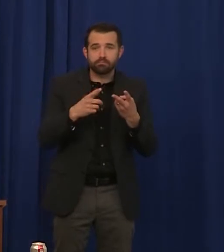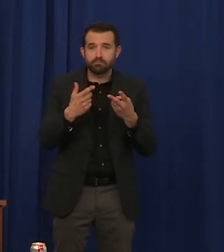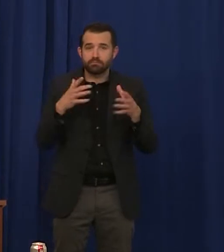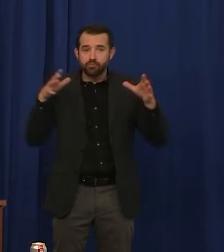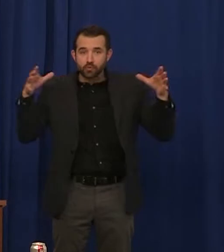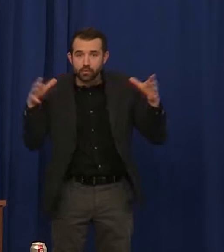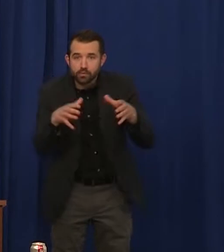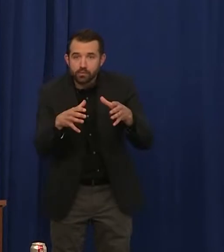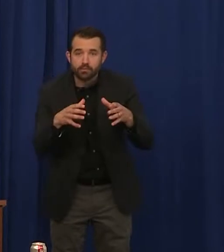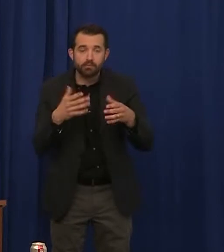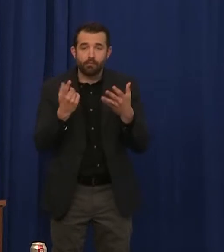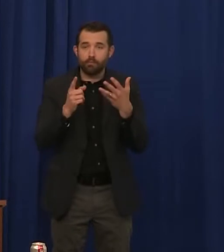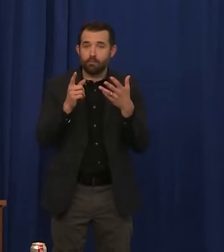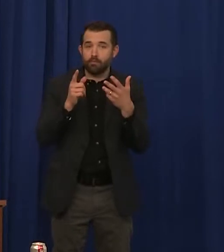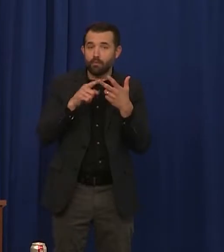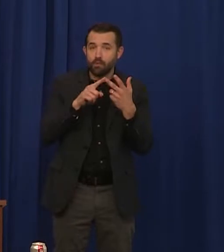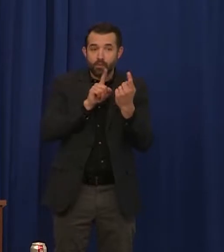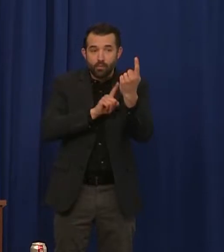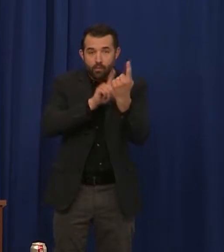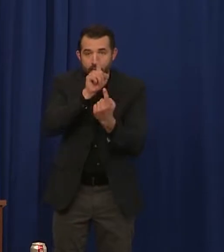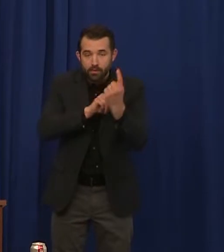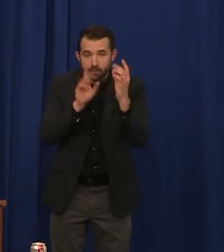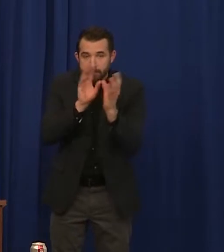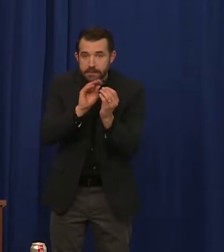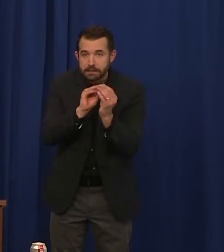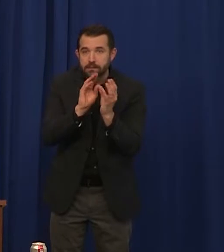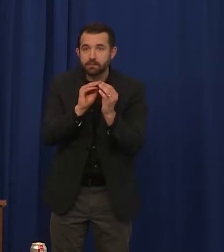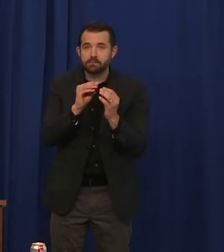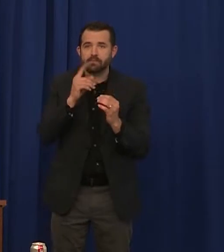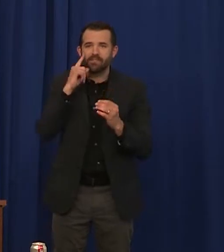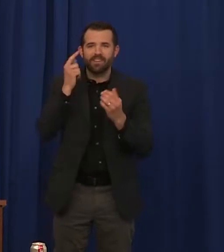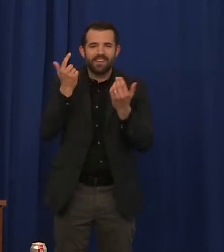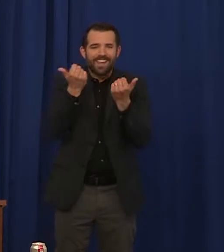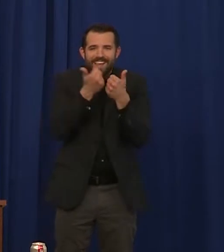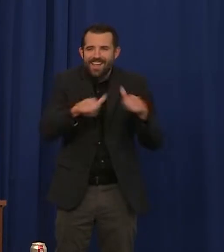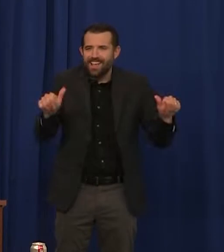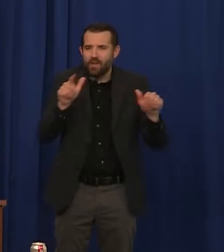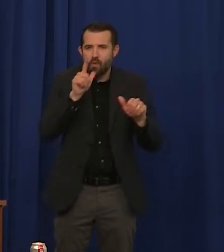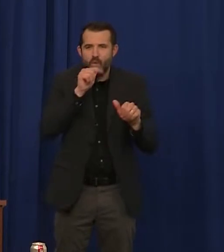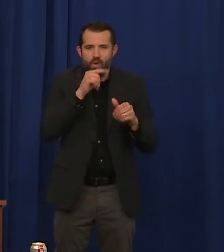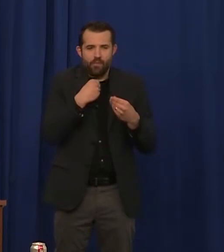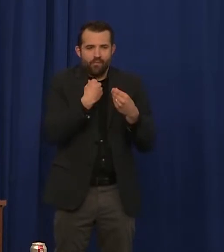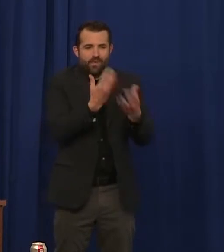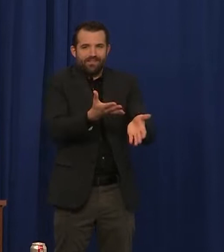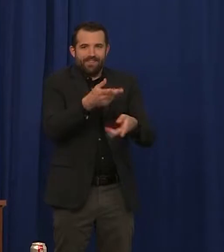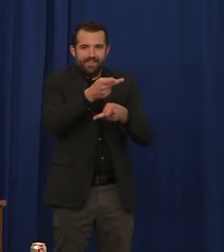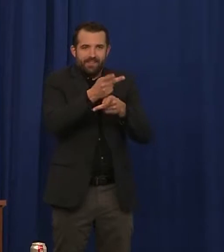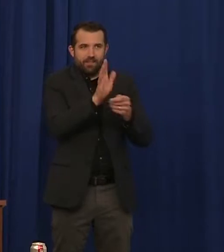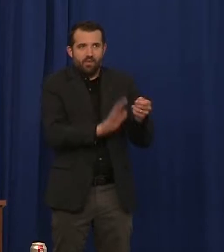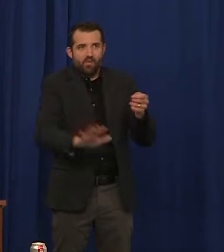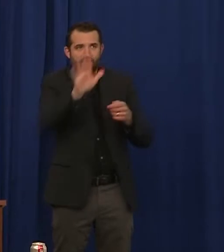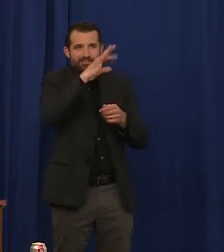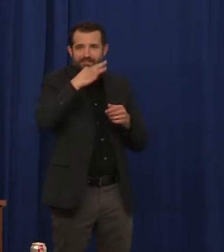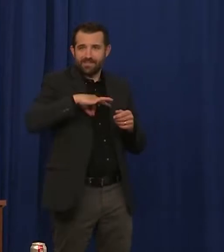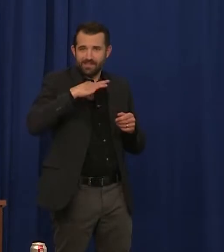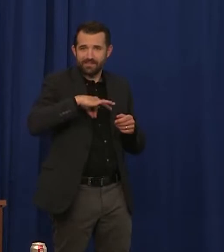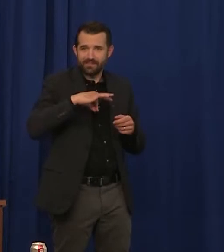one-on-one sessions, to any caregiver across the state who themselves is grappling with the